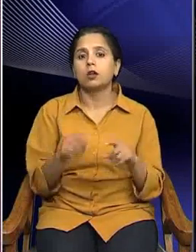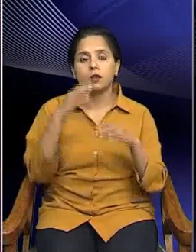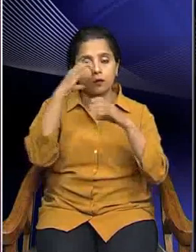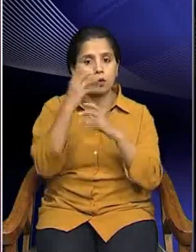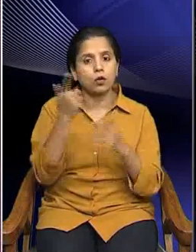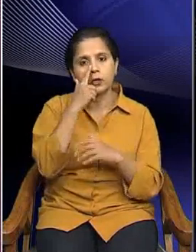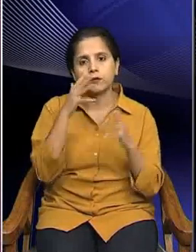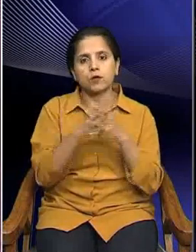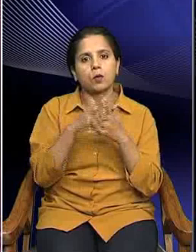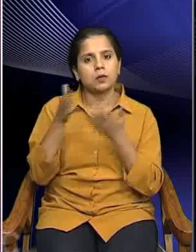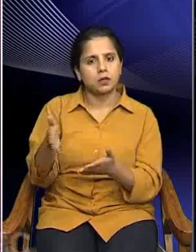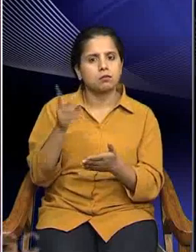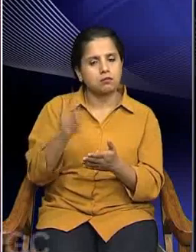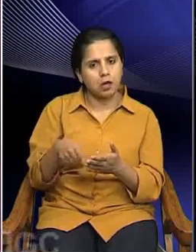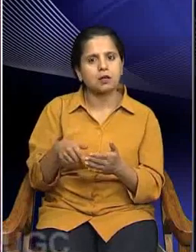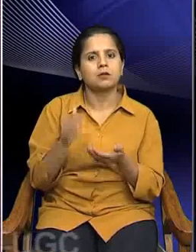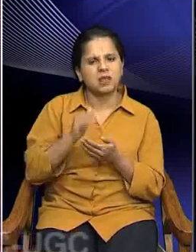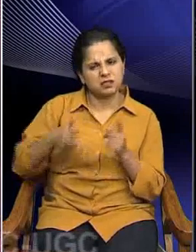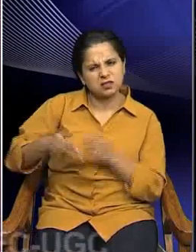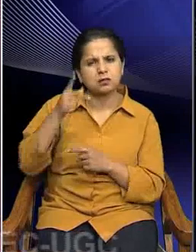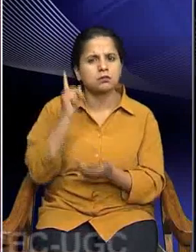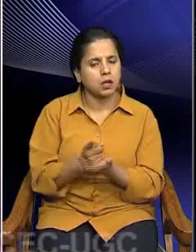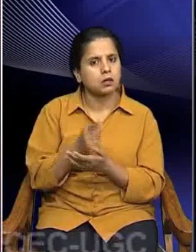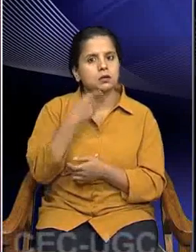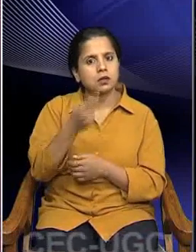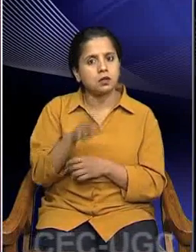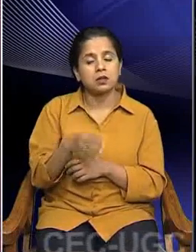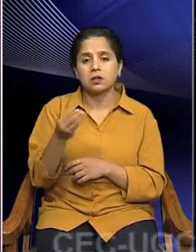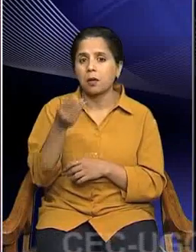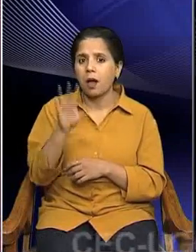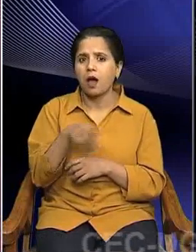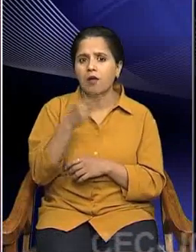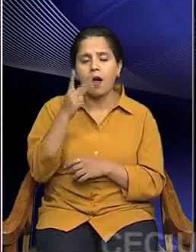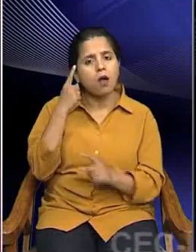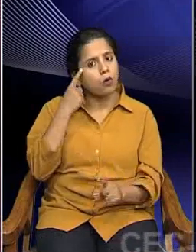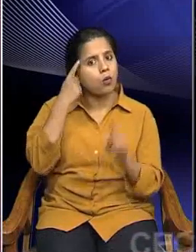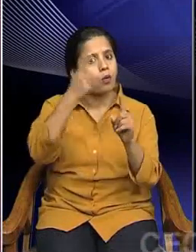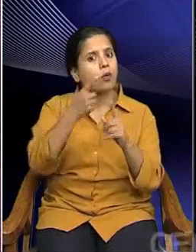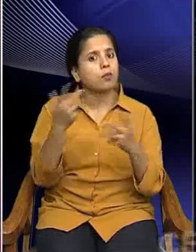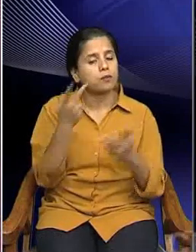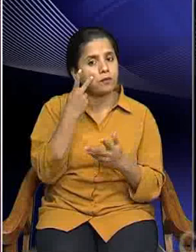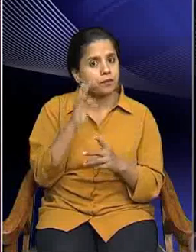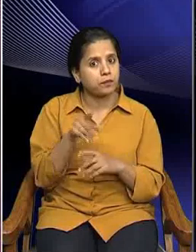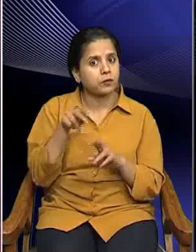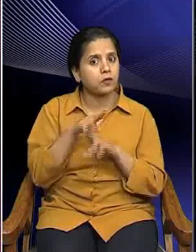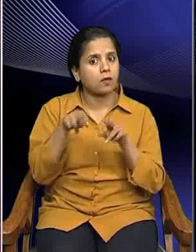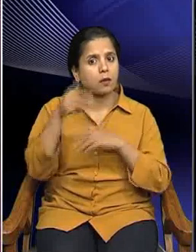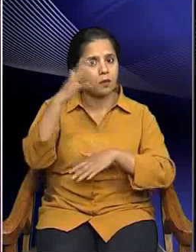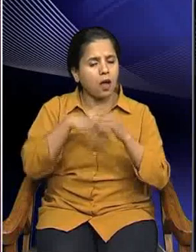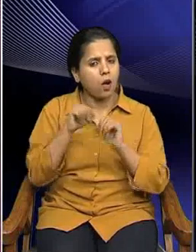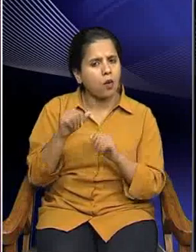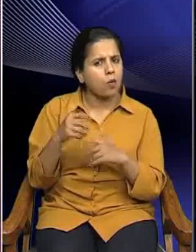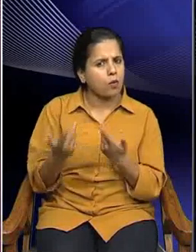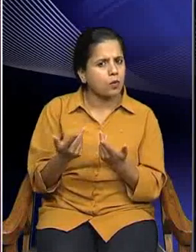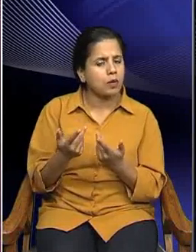on female sterilization. To a certain extent, it has defeated the purpose of the family planning itself.